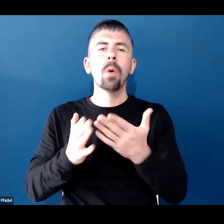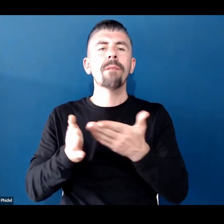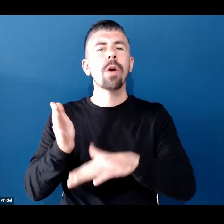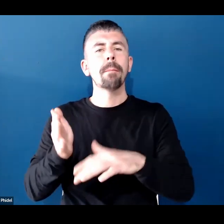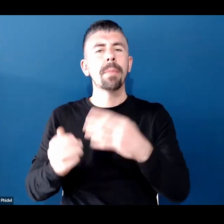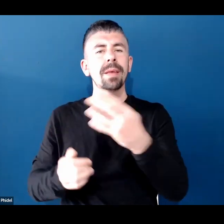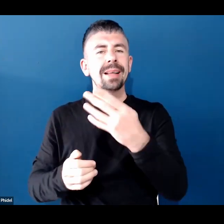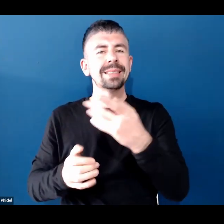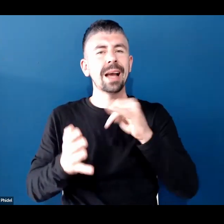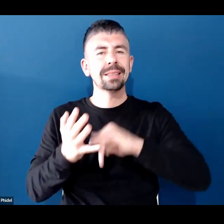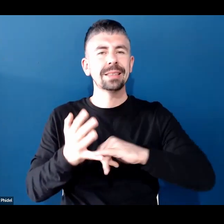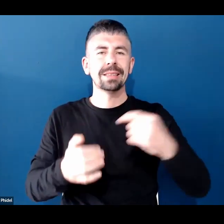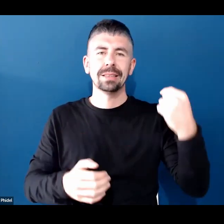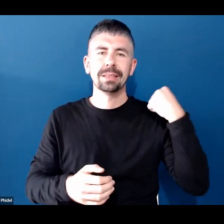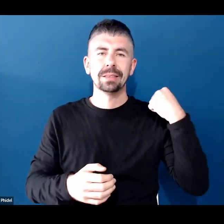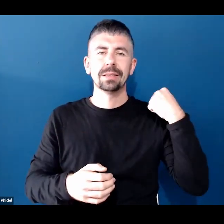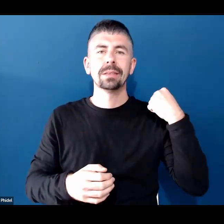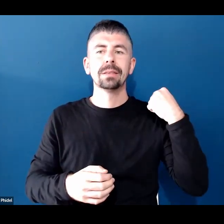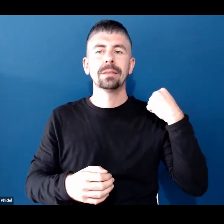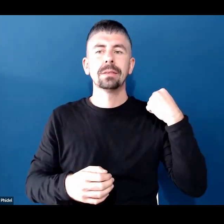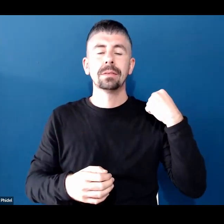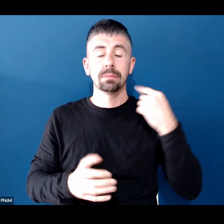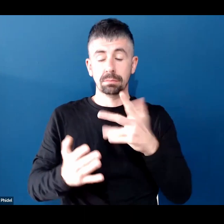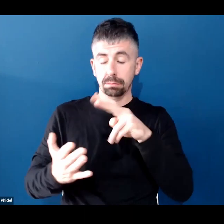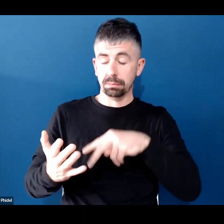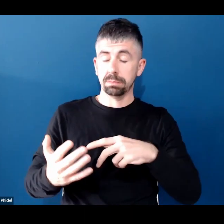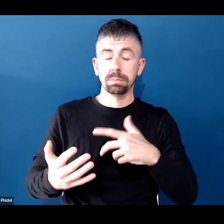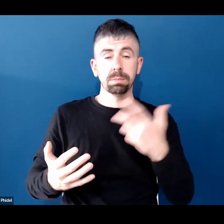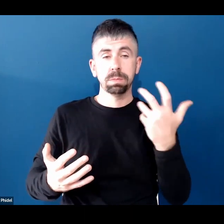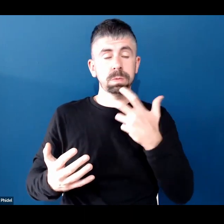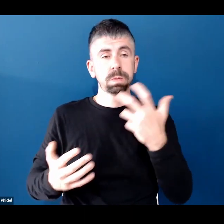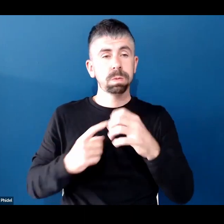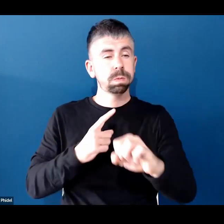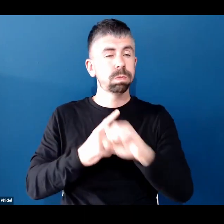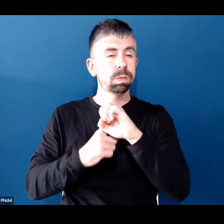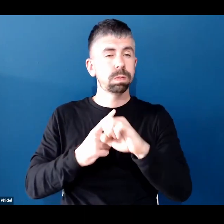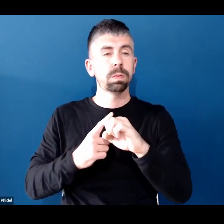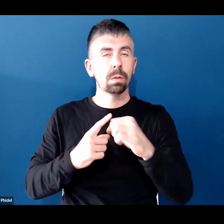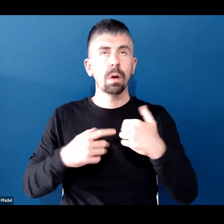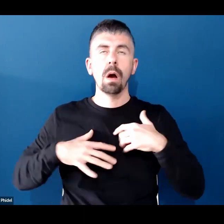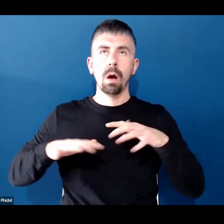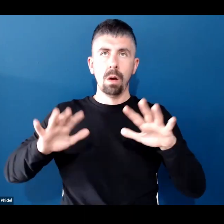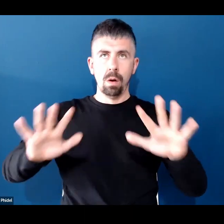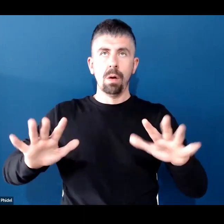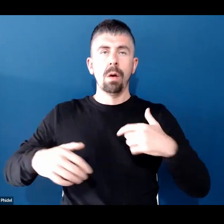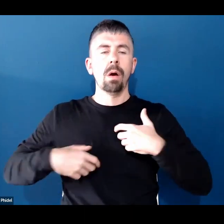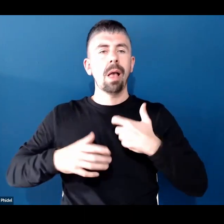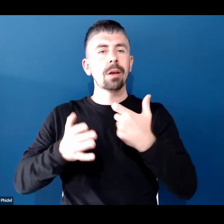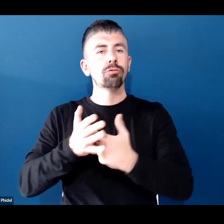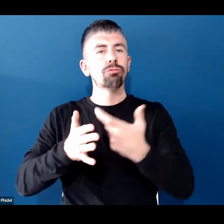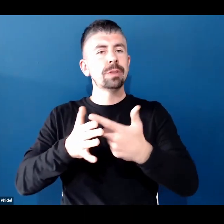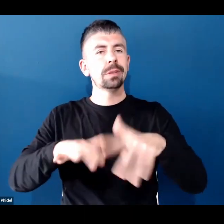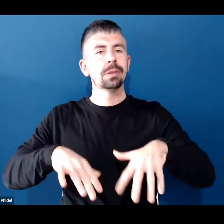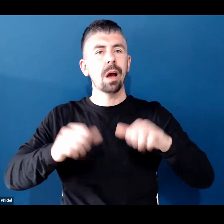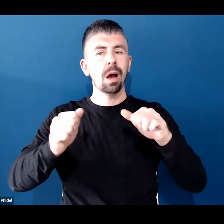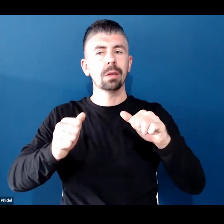Development. And I was blown away. Like for me, that was my restart. I restarted from ground one and was like, okay, Tim,